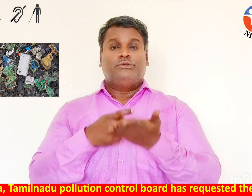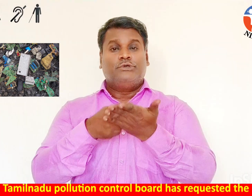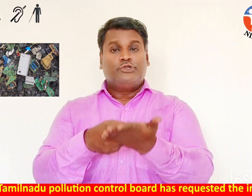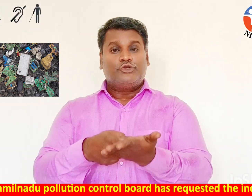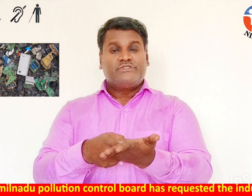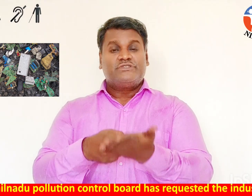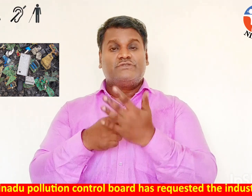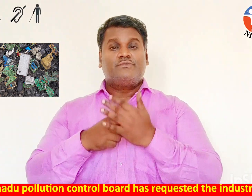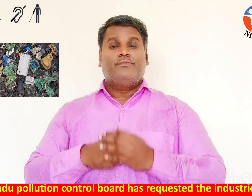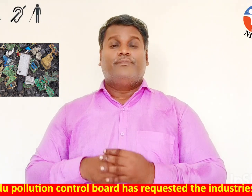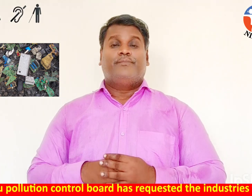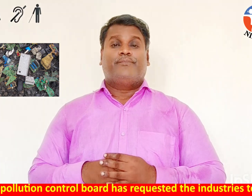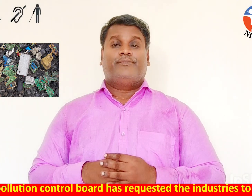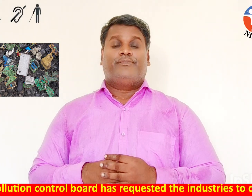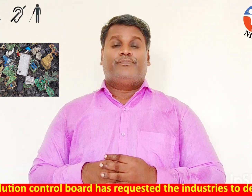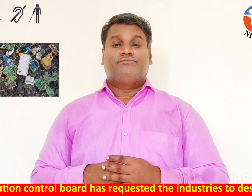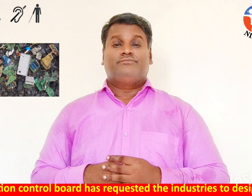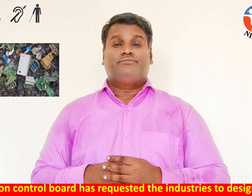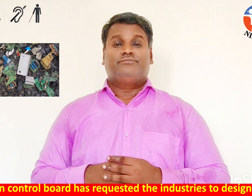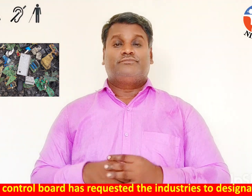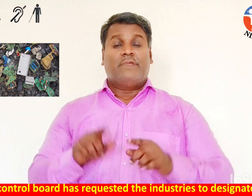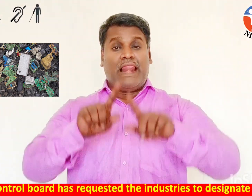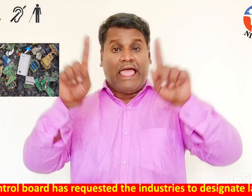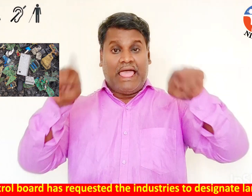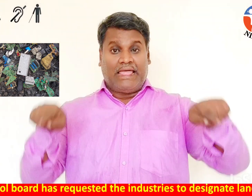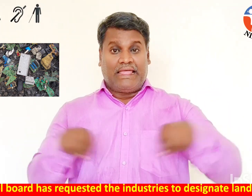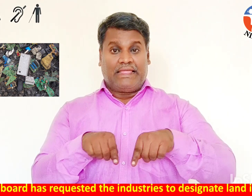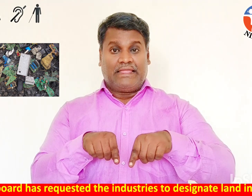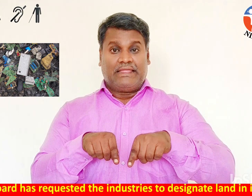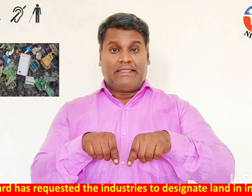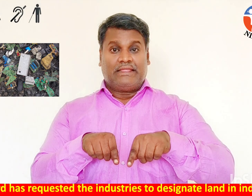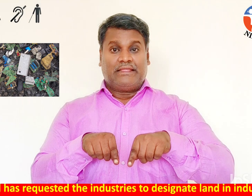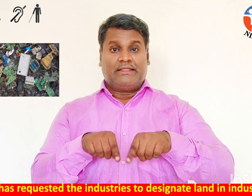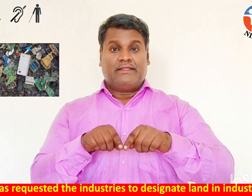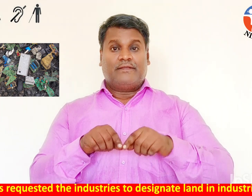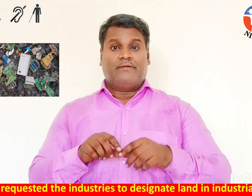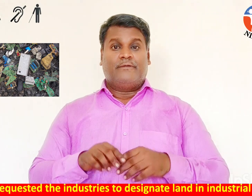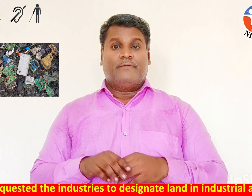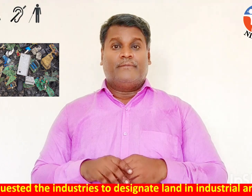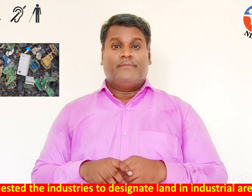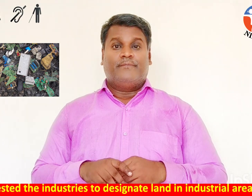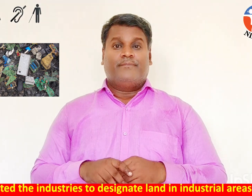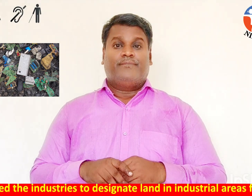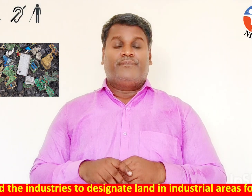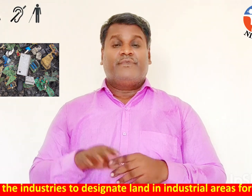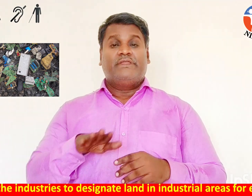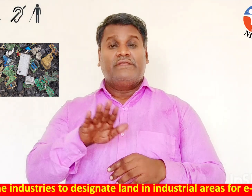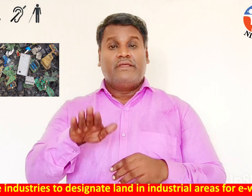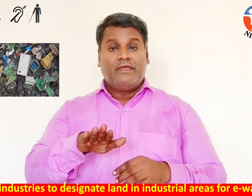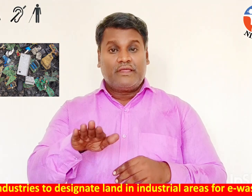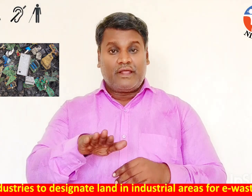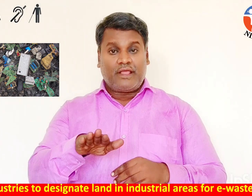and recycling in both existing and new industrial parks, estates and clusters.